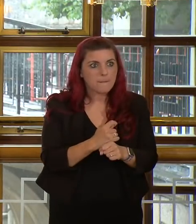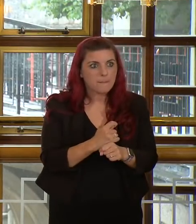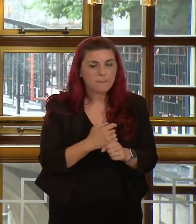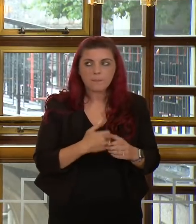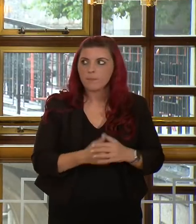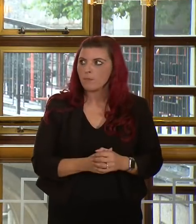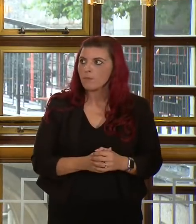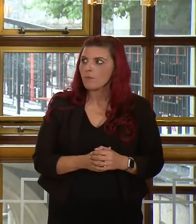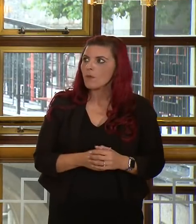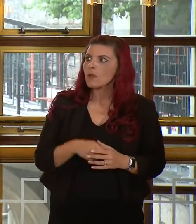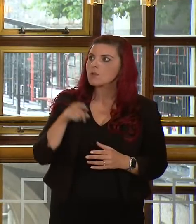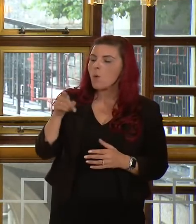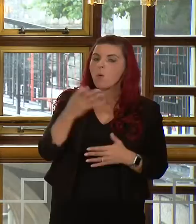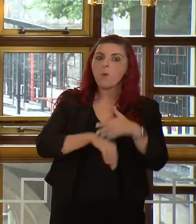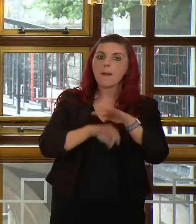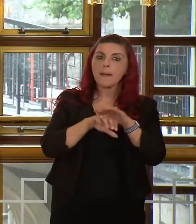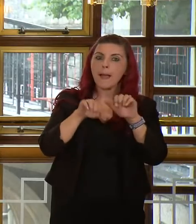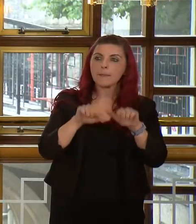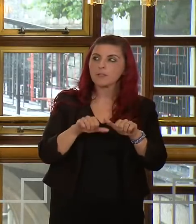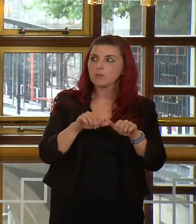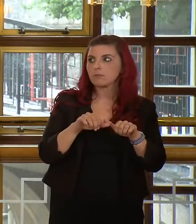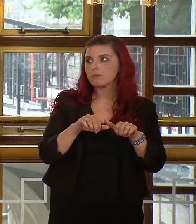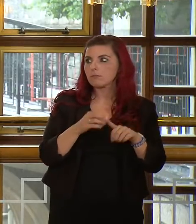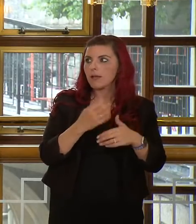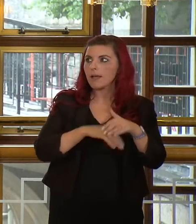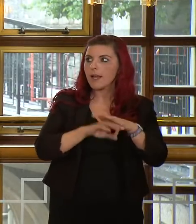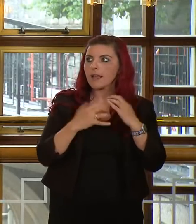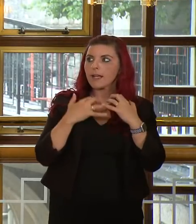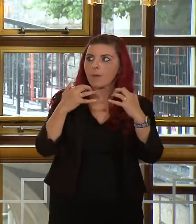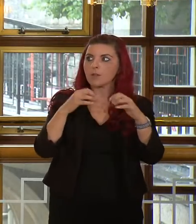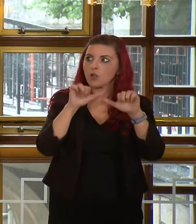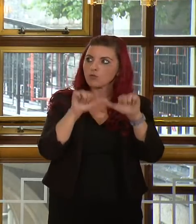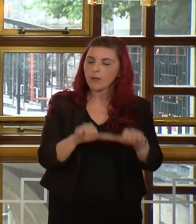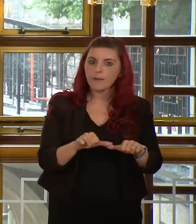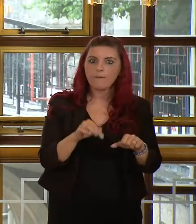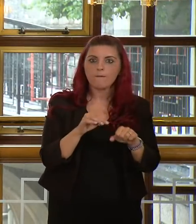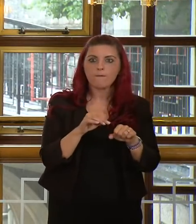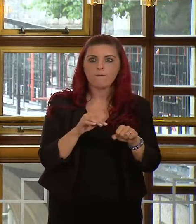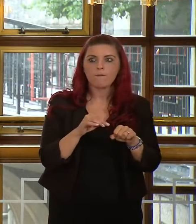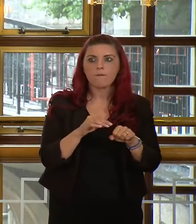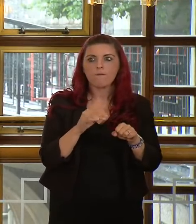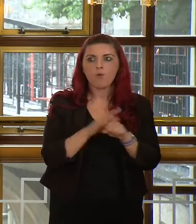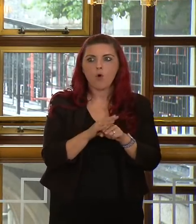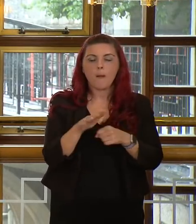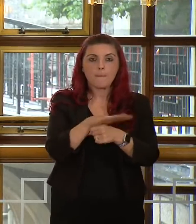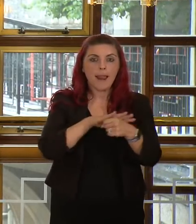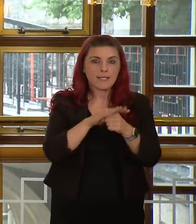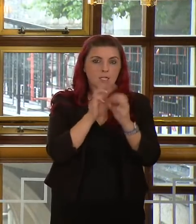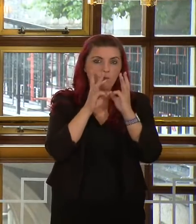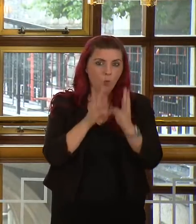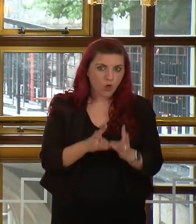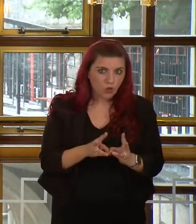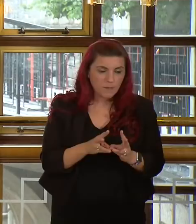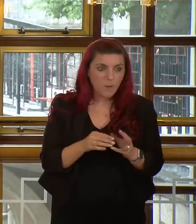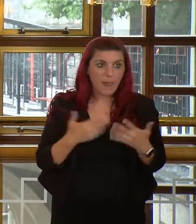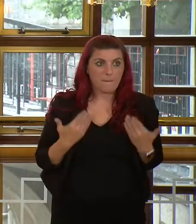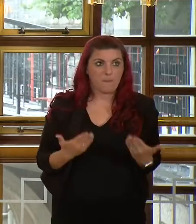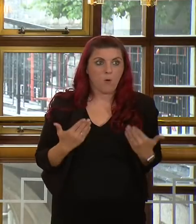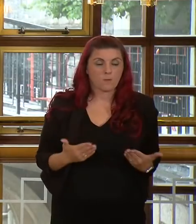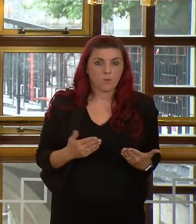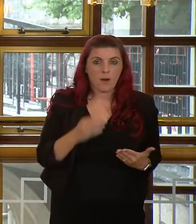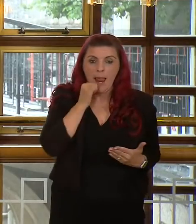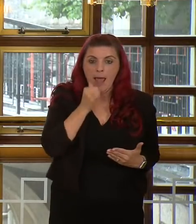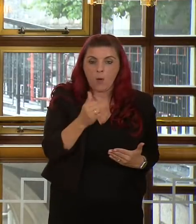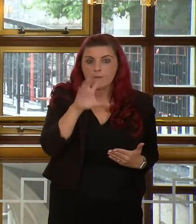Yeah, the Cabinet agreed today that we would make an exception for places of worship. At the moment, we're only allowing